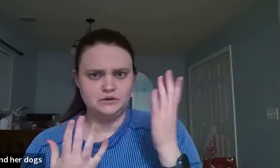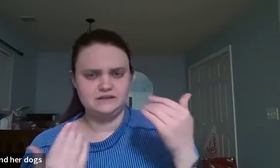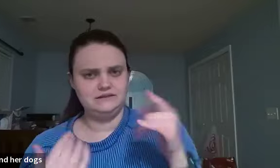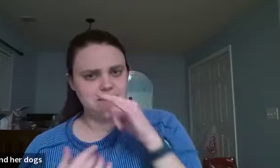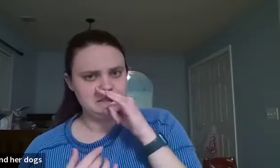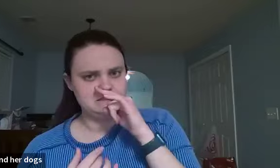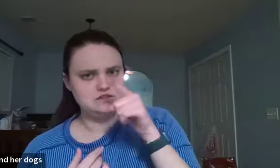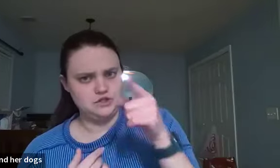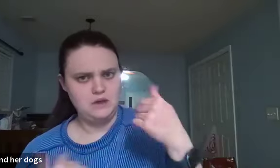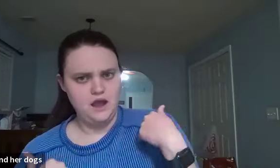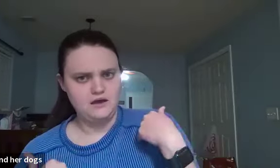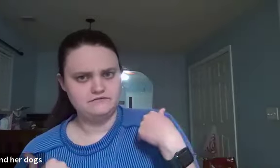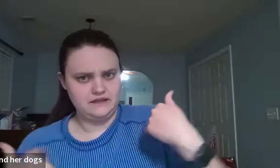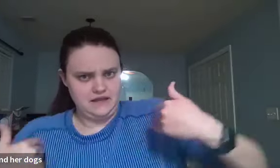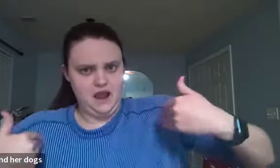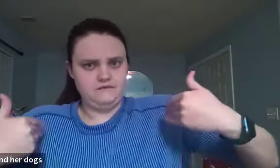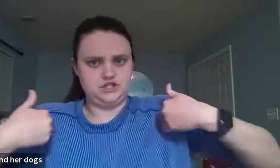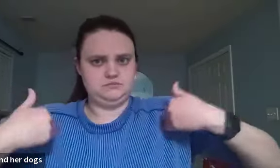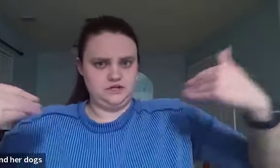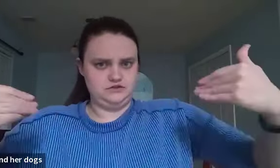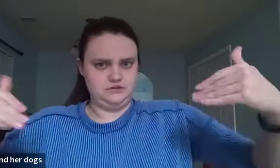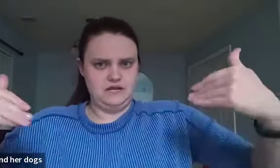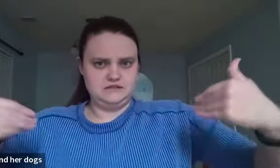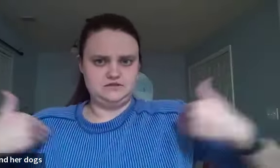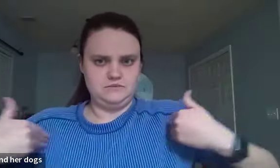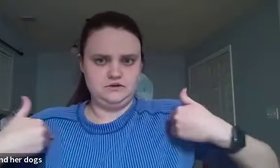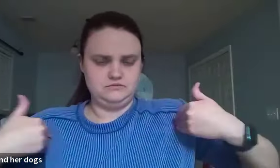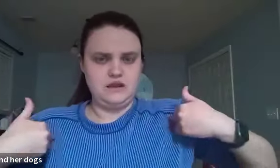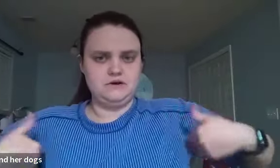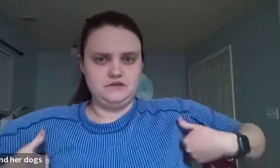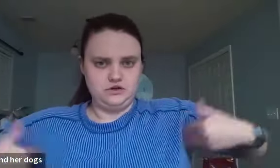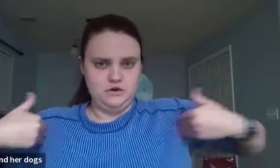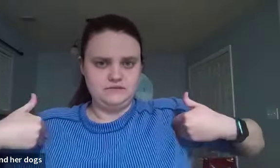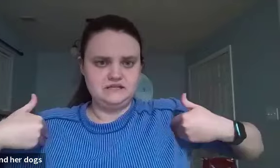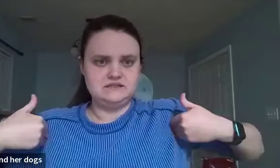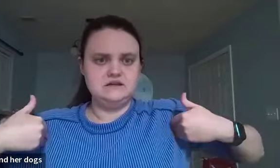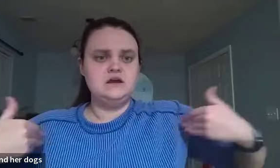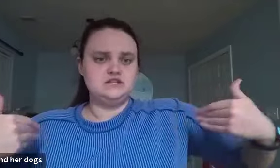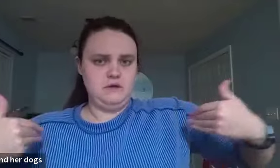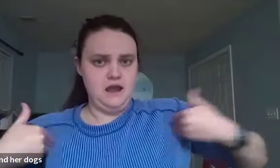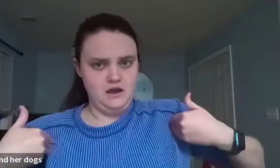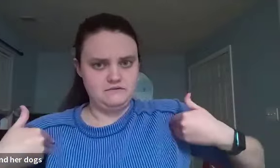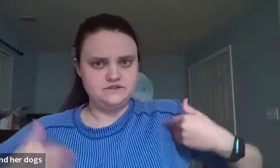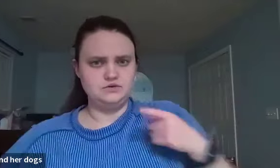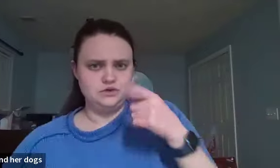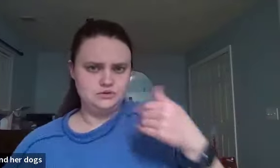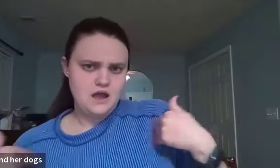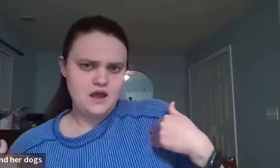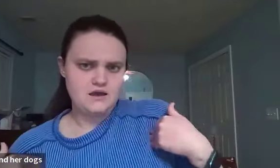or kids you have. Like have is just putting your two hands on top of your, right above your, like your armpits. So have. So you